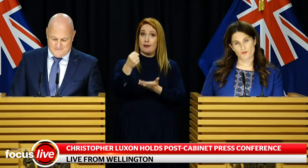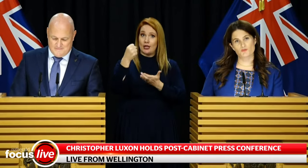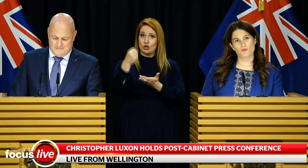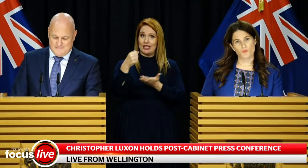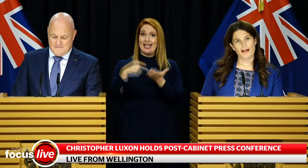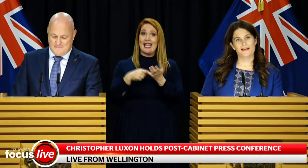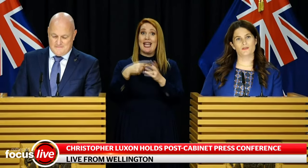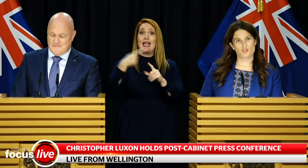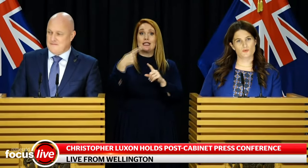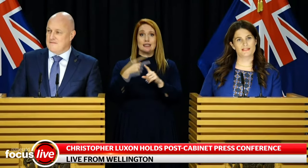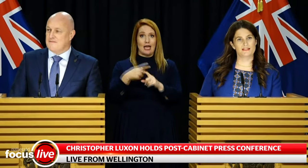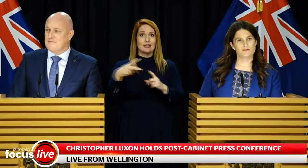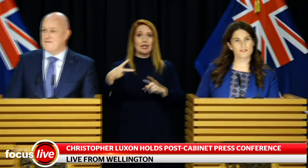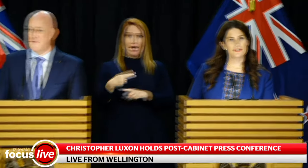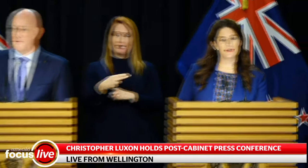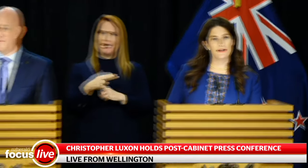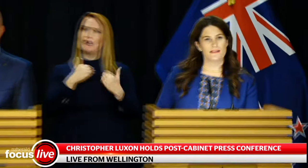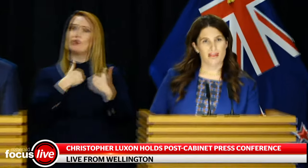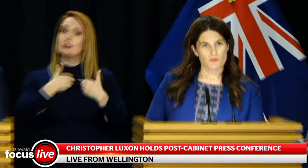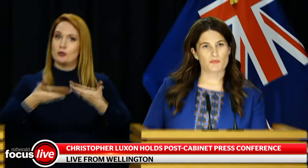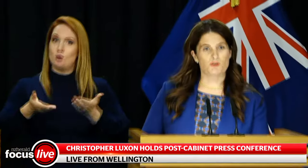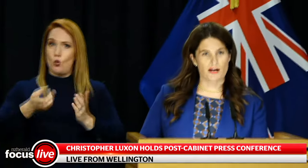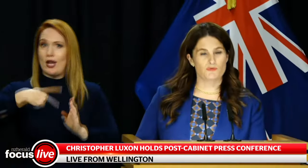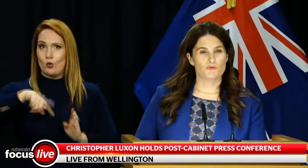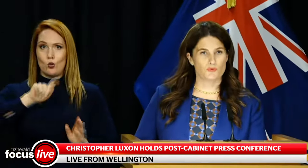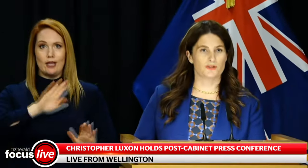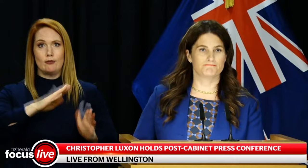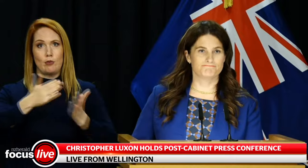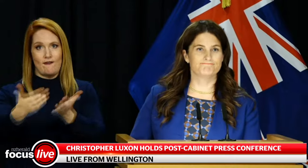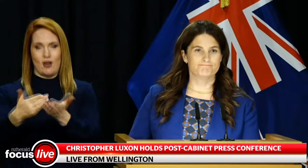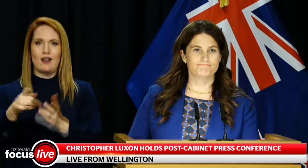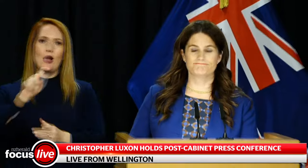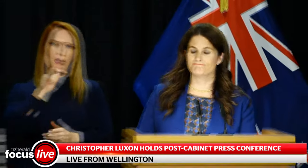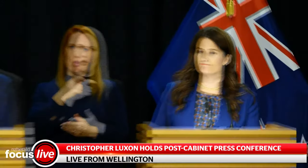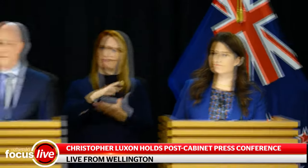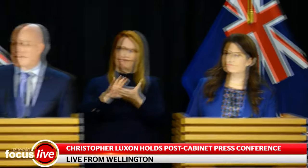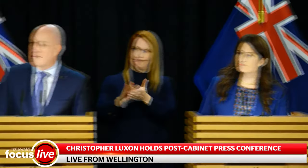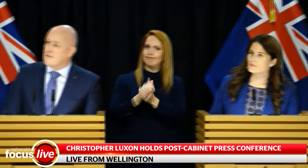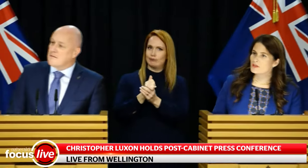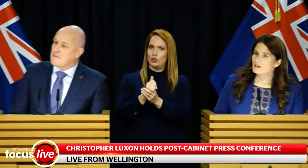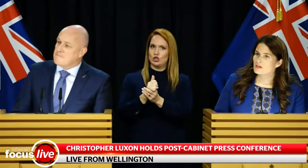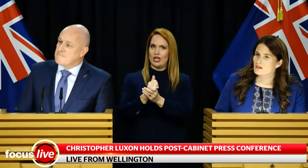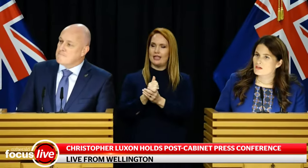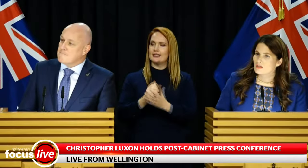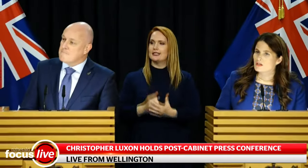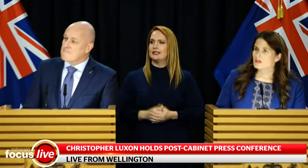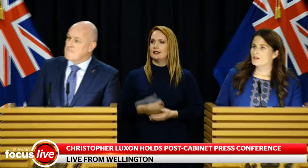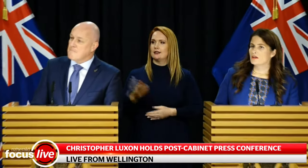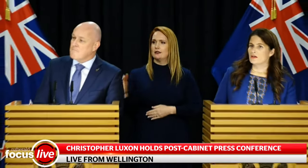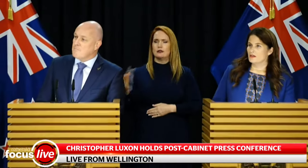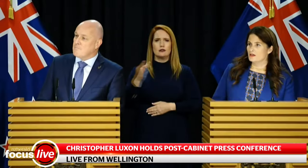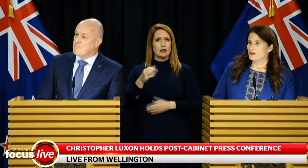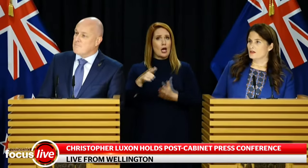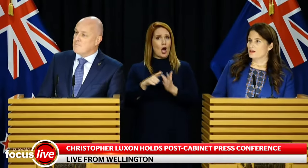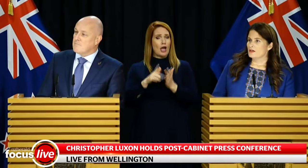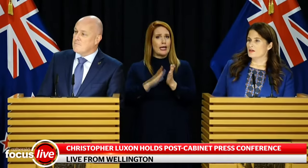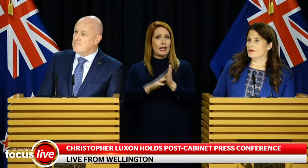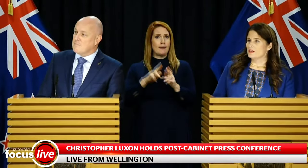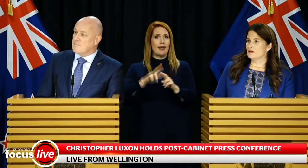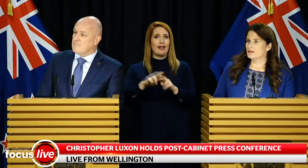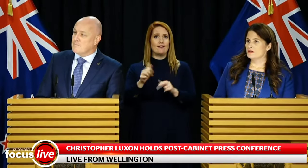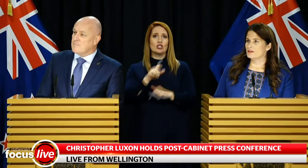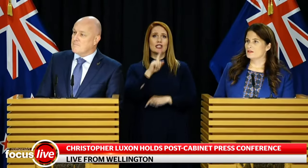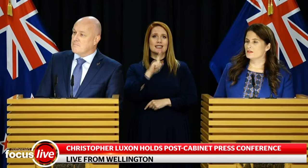the responsible way in which we deliver it, they will be grateful for it. Do you agree with the IMF that we're running a